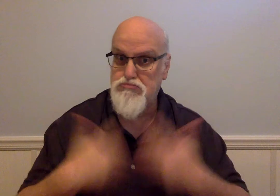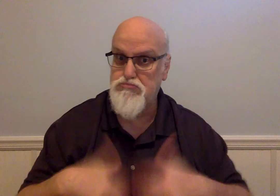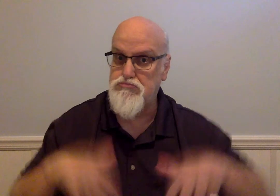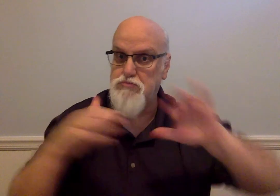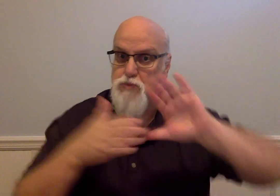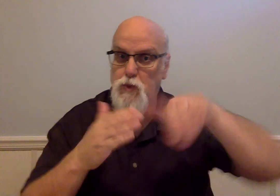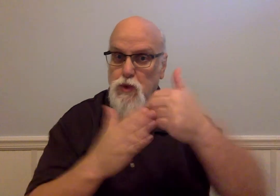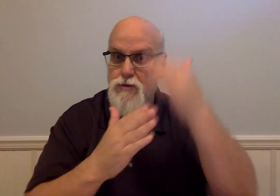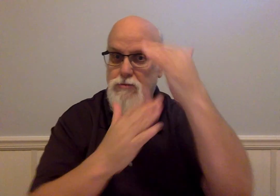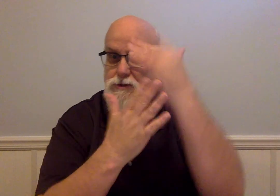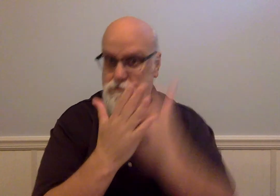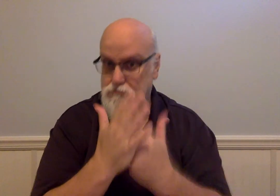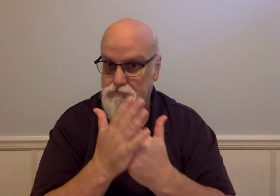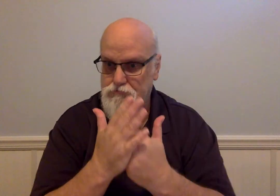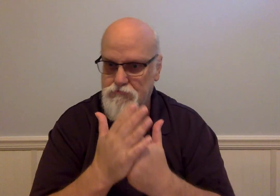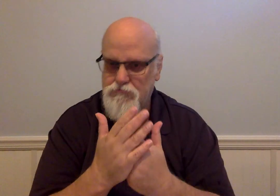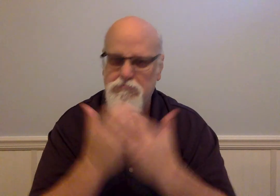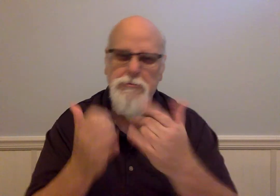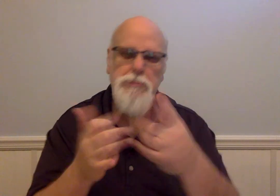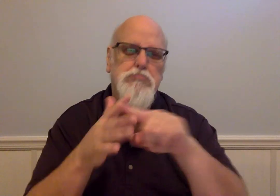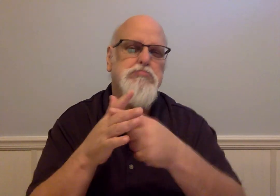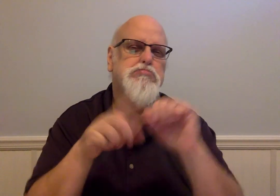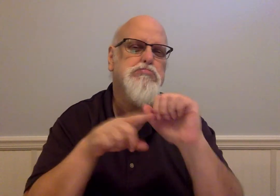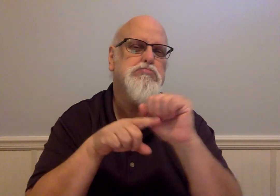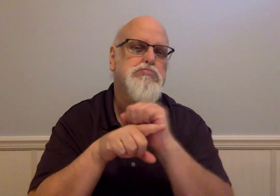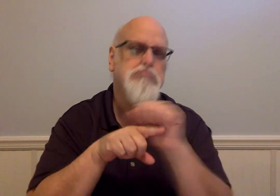Okay, so that's your family word list. So go